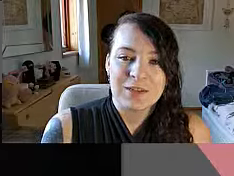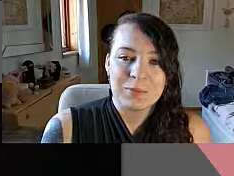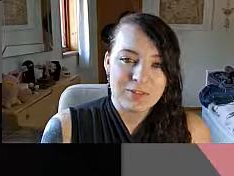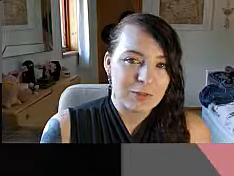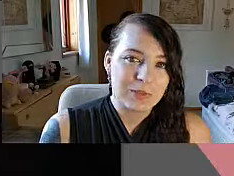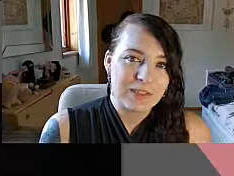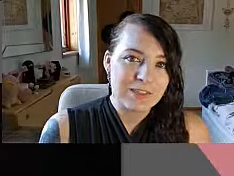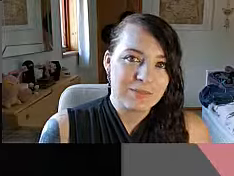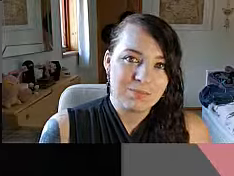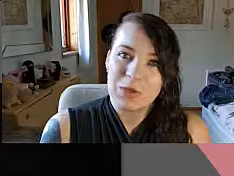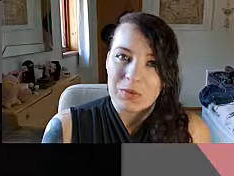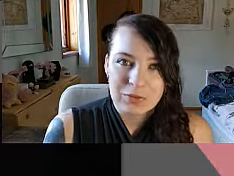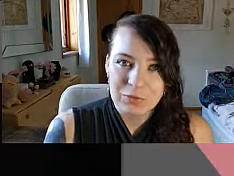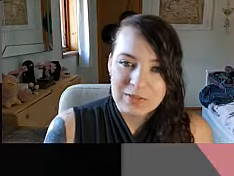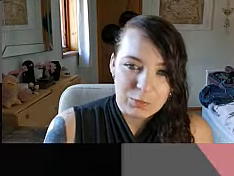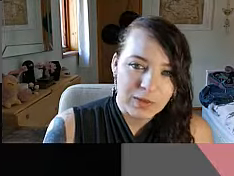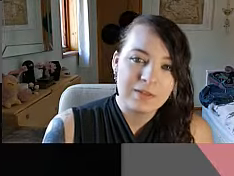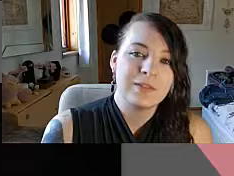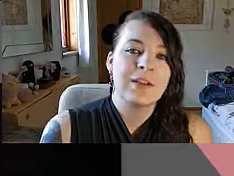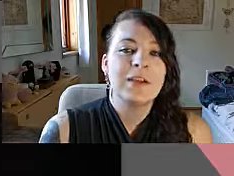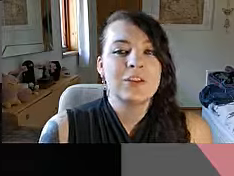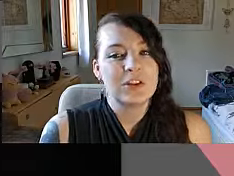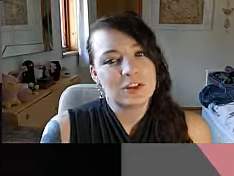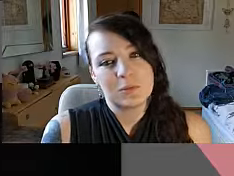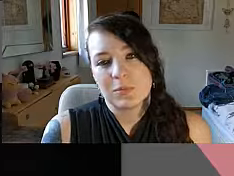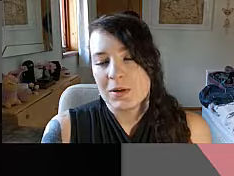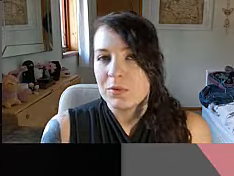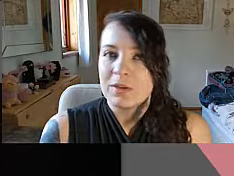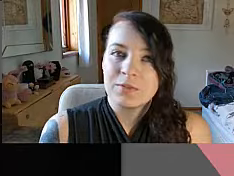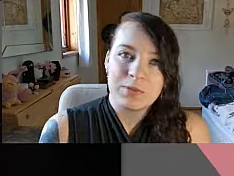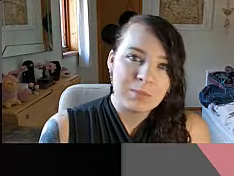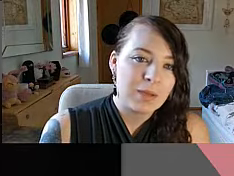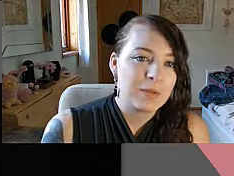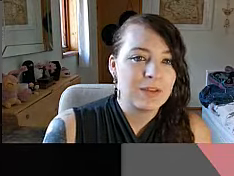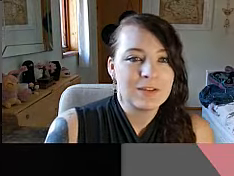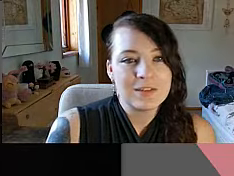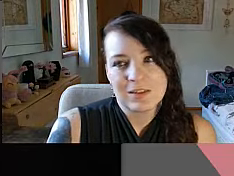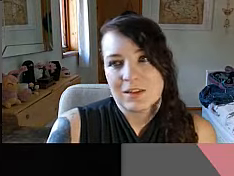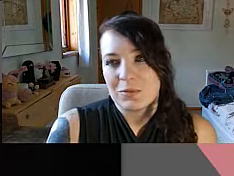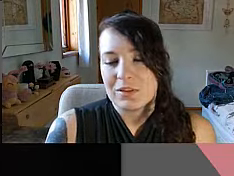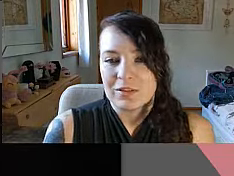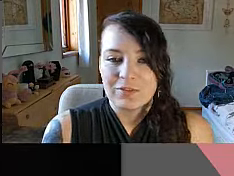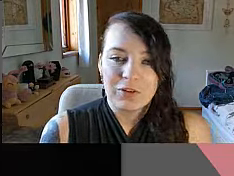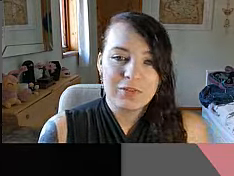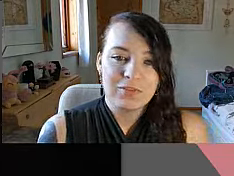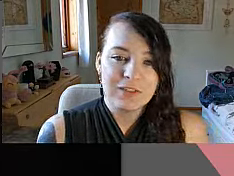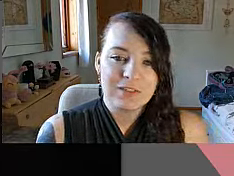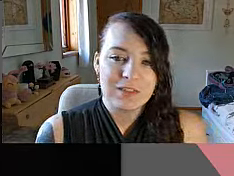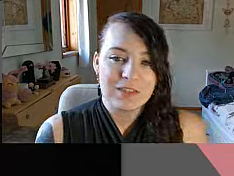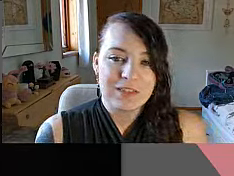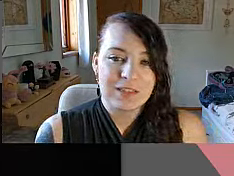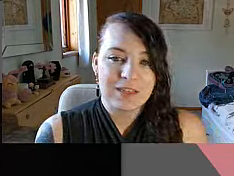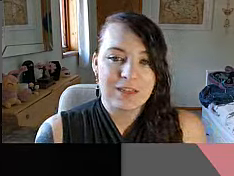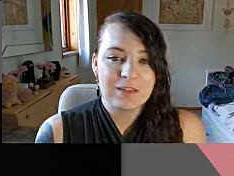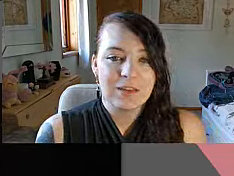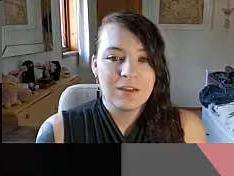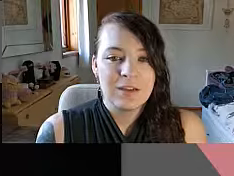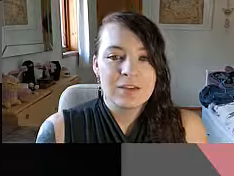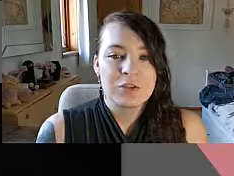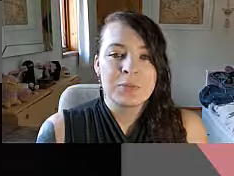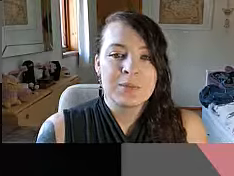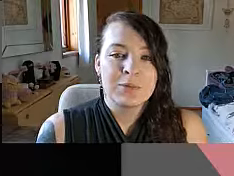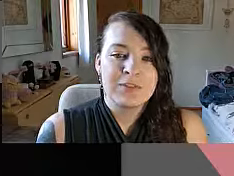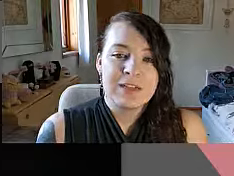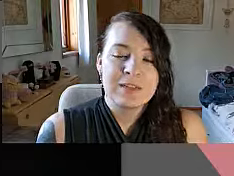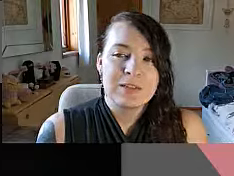set up in the first place. Going through each button, changing it one by one, remapping it, dealing with the conflicts and things like that.